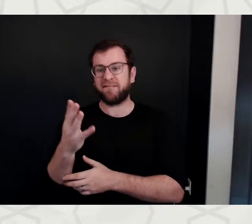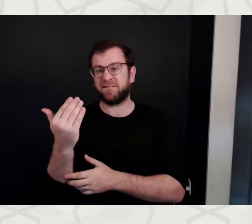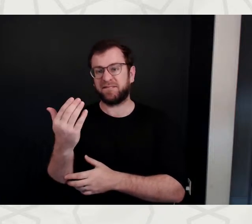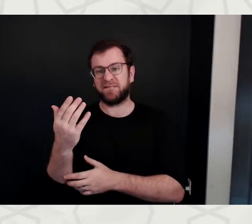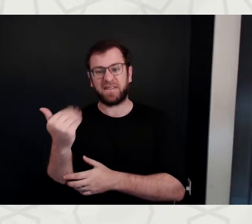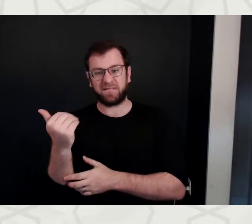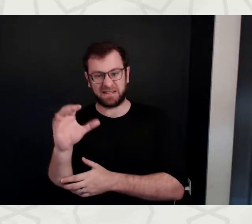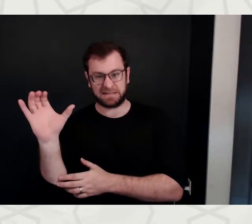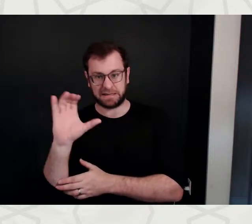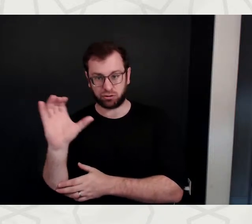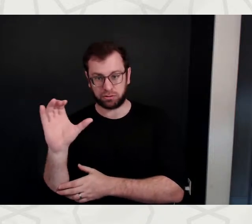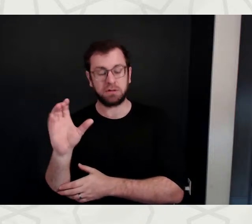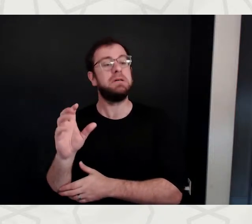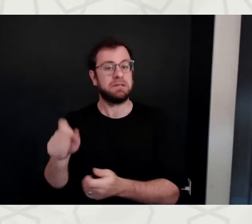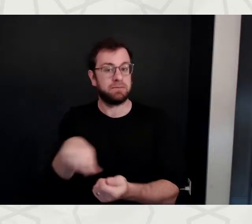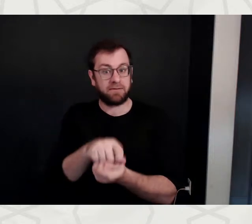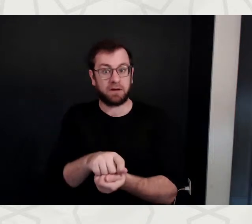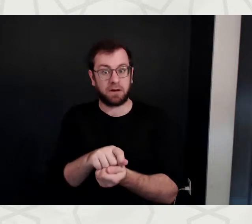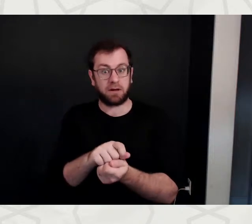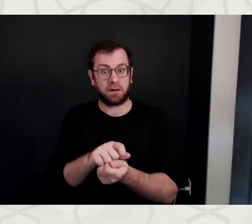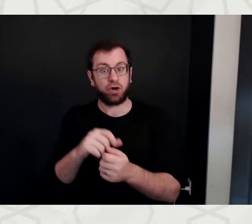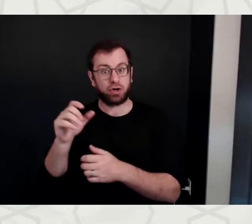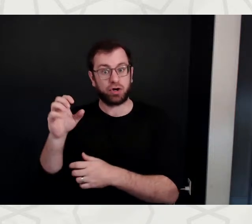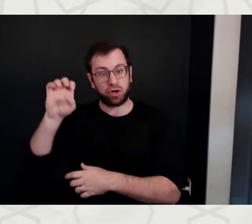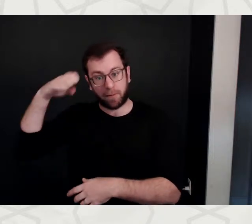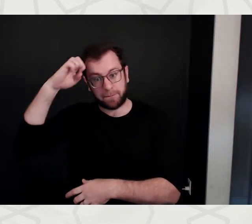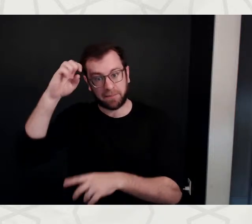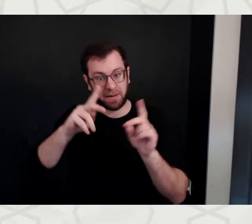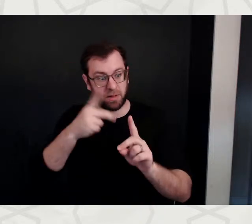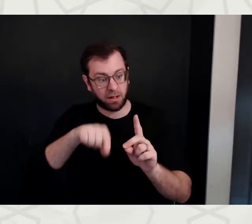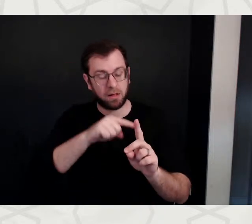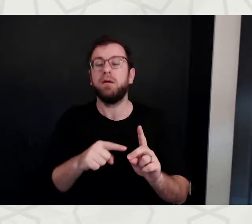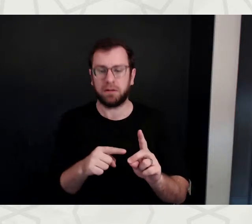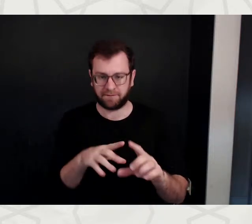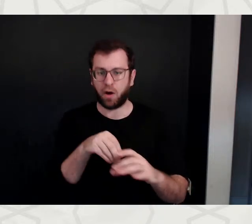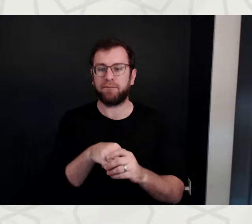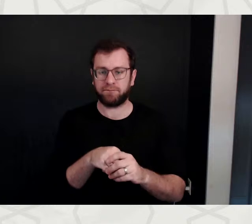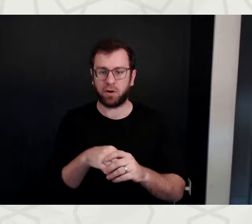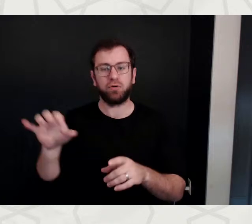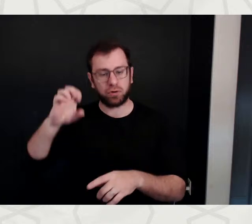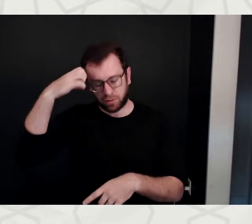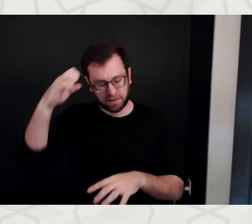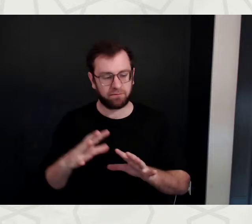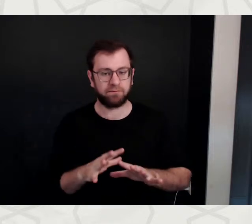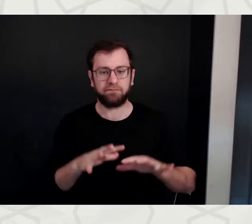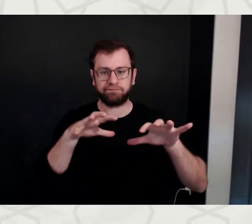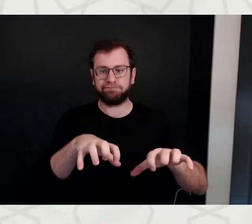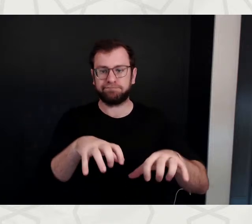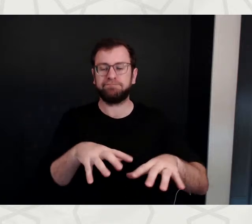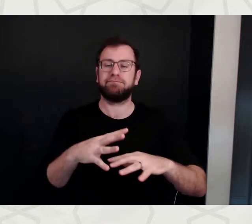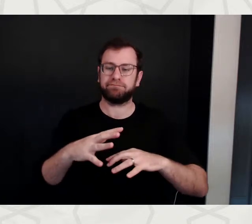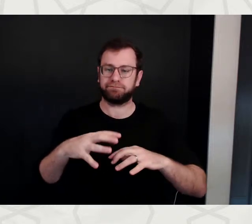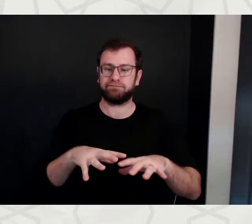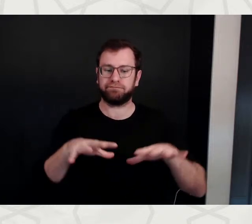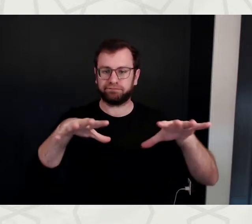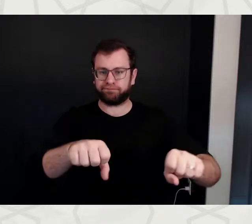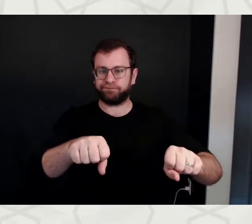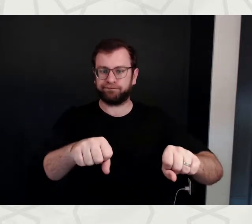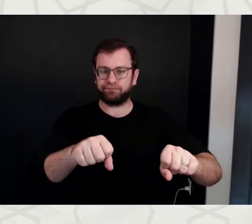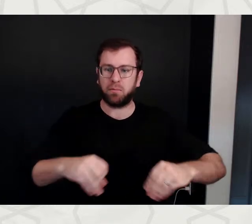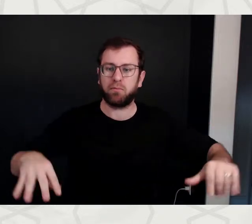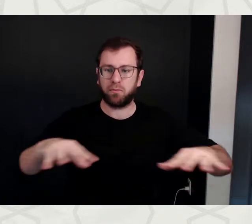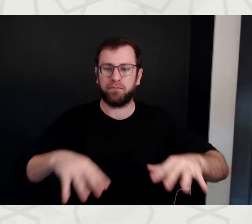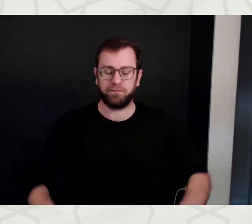those involving Europeans and European settlers. Settler colonial